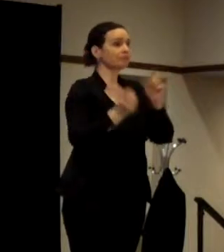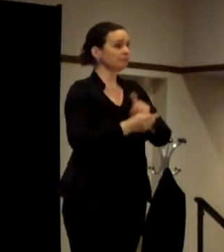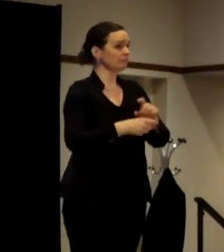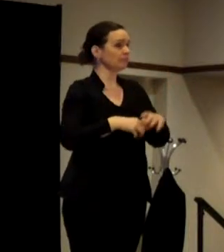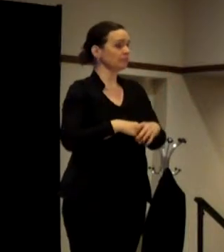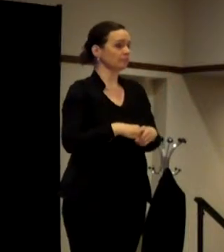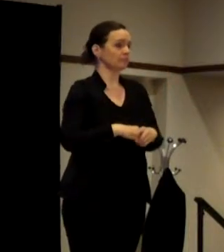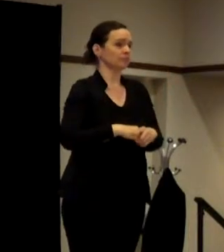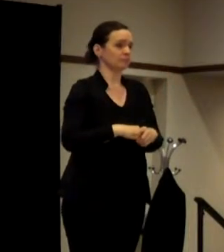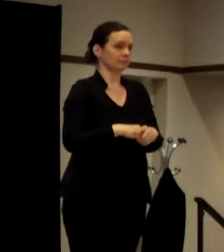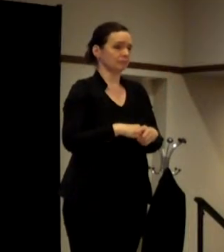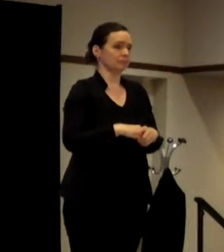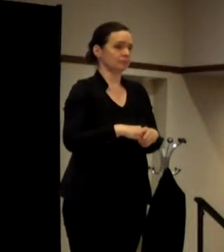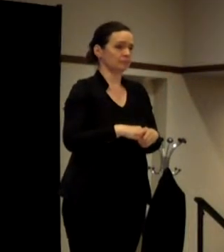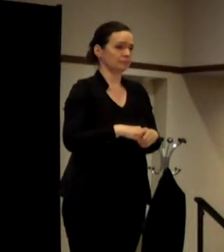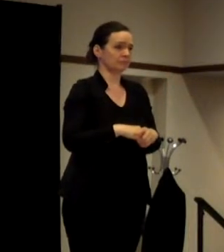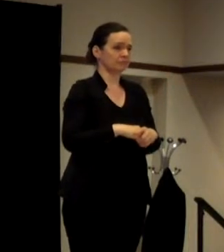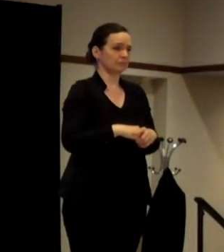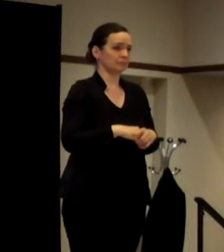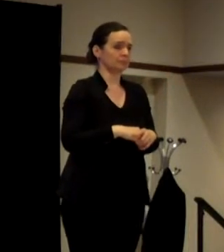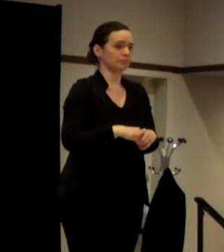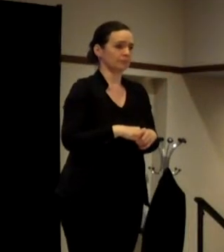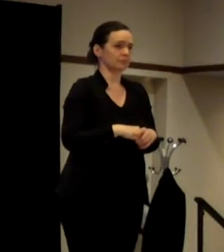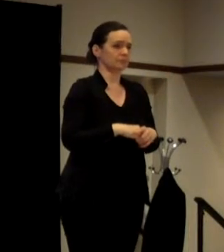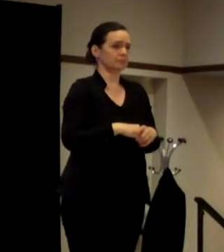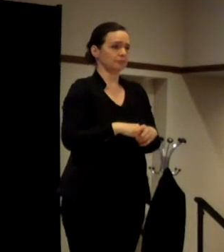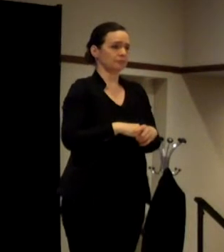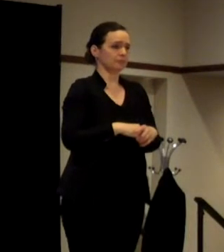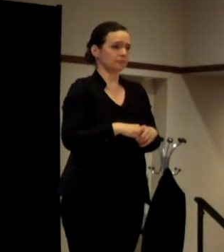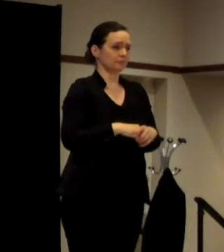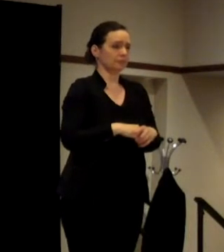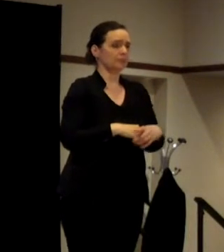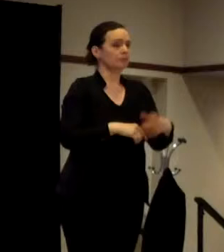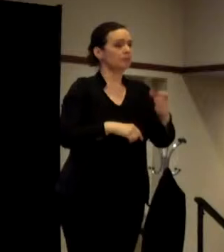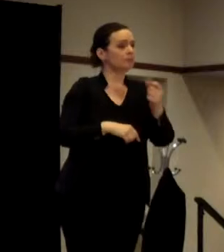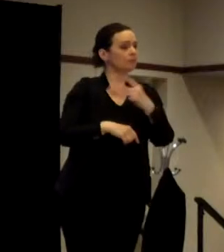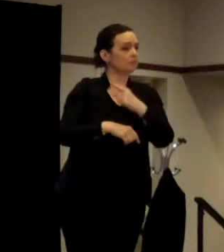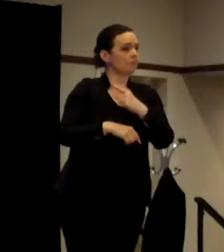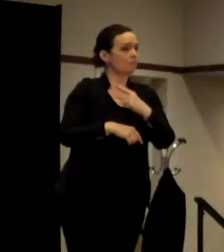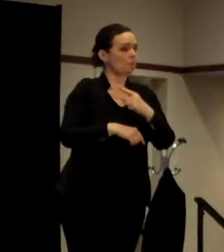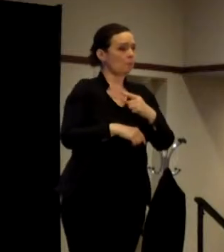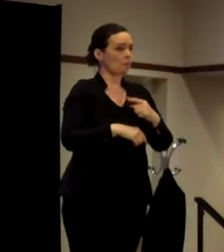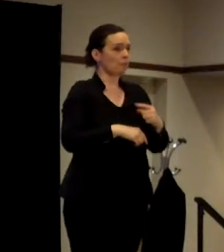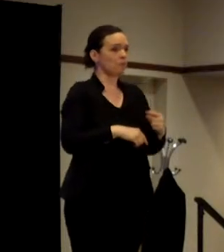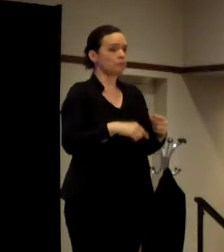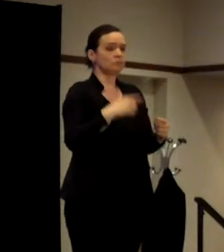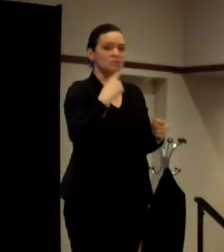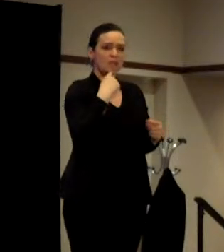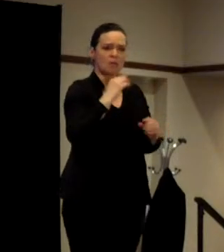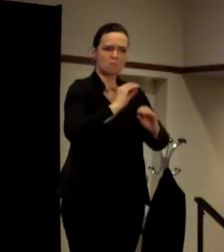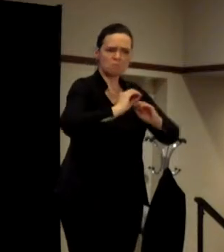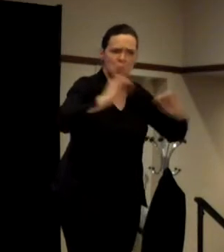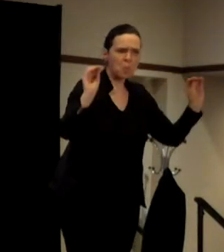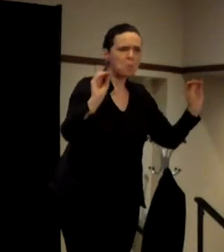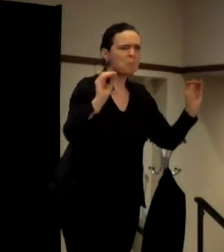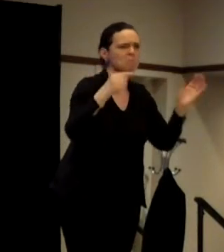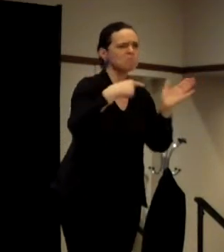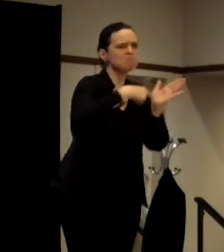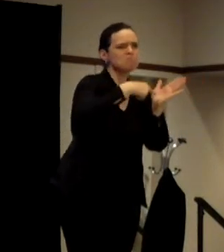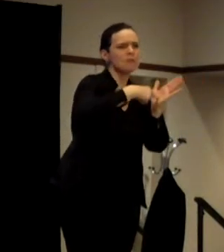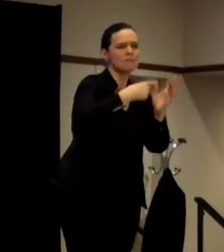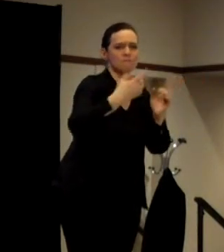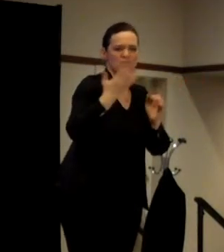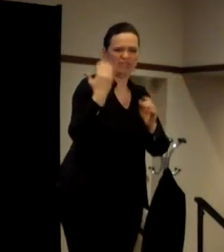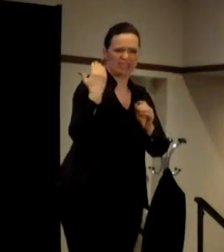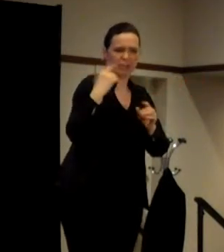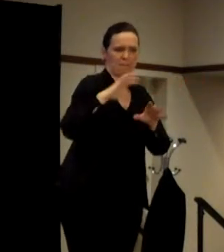unpaid pandemic debt. How were you able to pay it off without increasing revenue? Just more cuts? Yeah, if